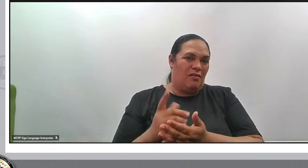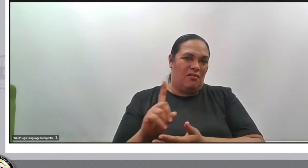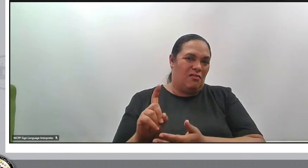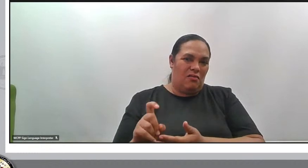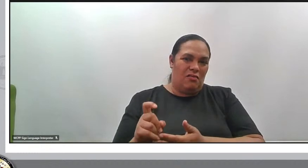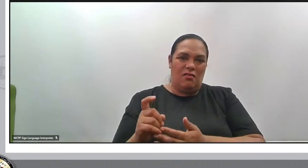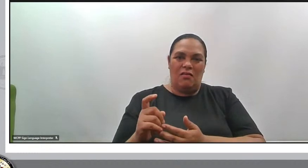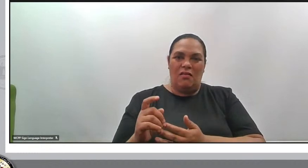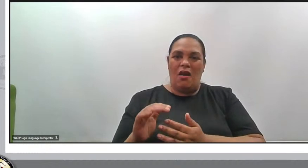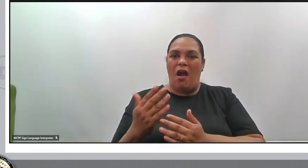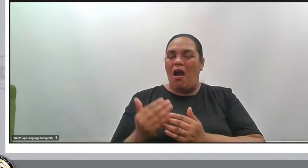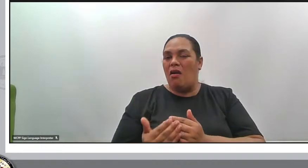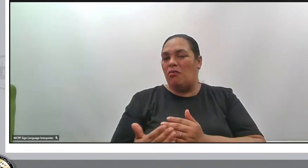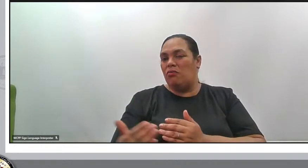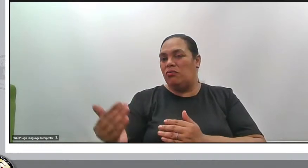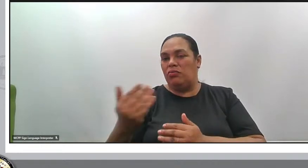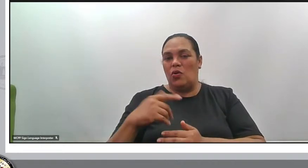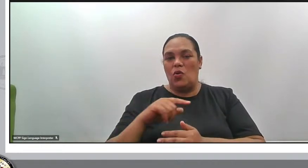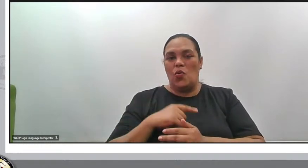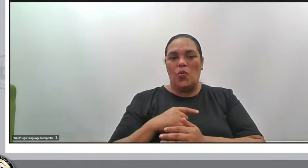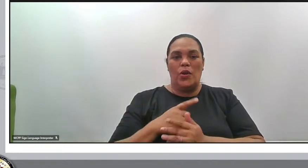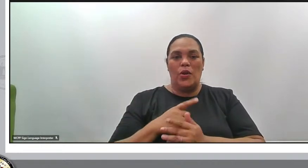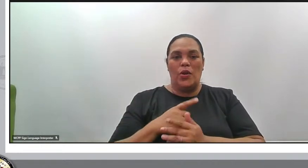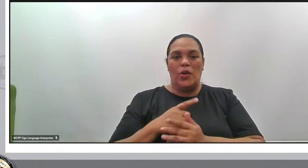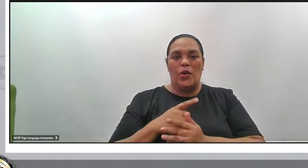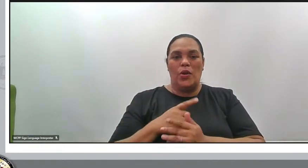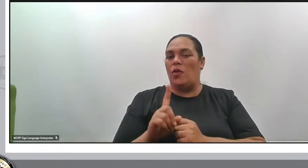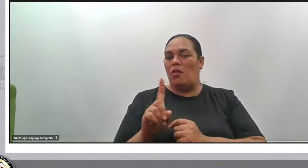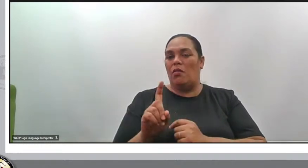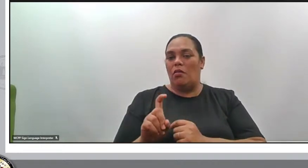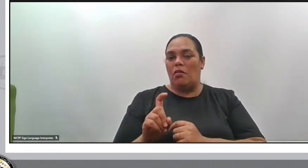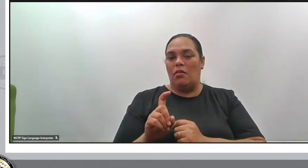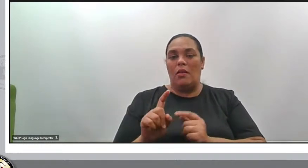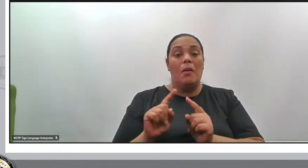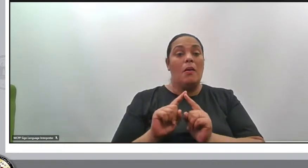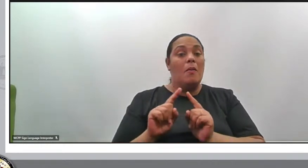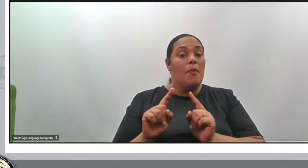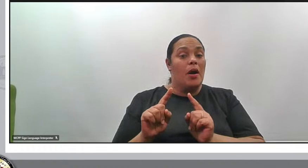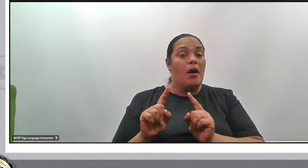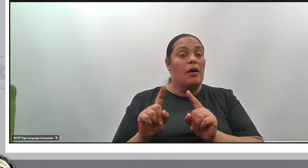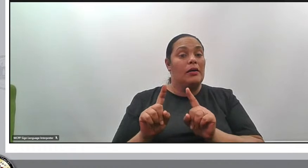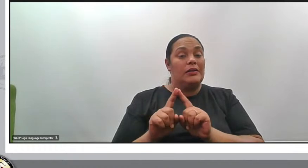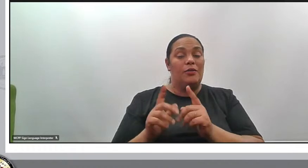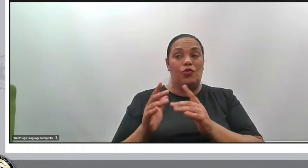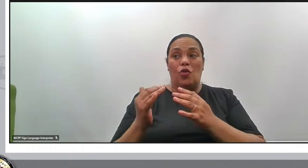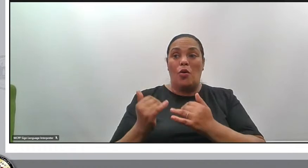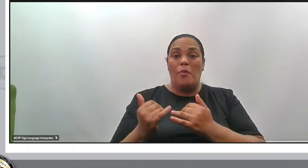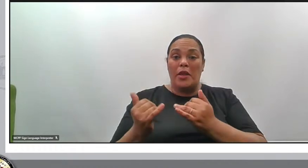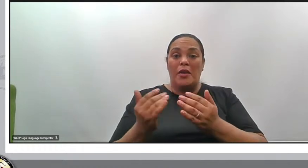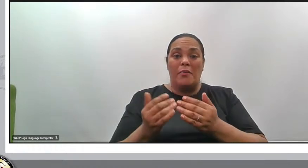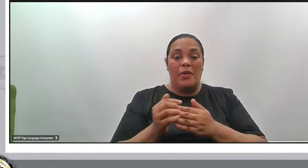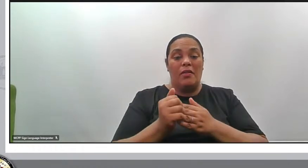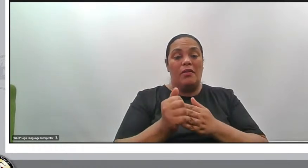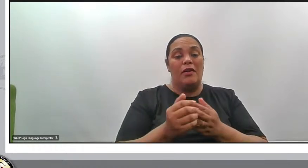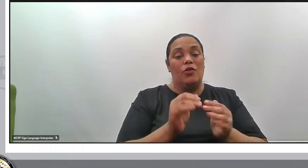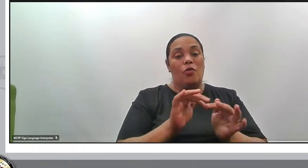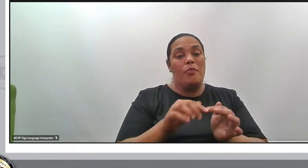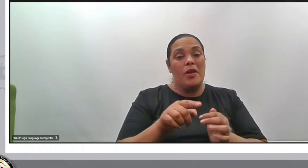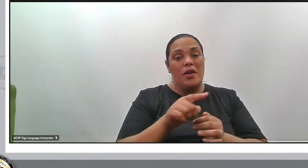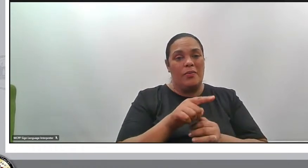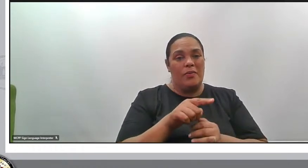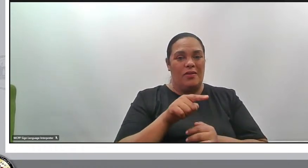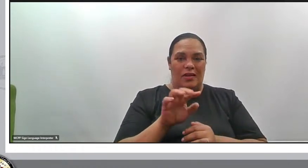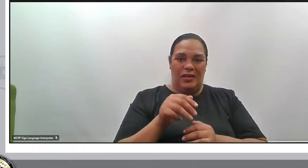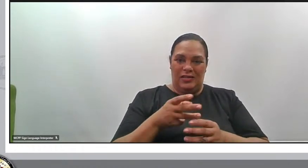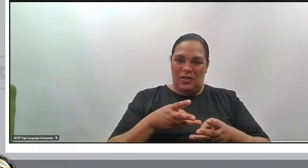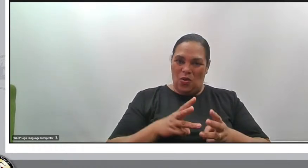what extent are we going to do that? But also, taking Parliament to the people, is it a